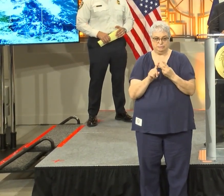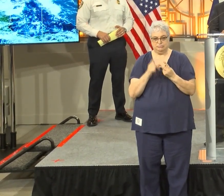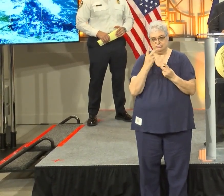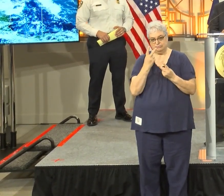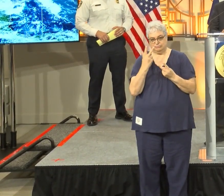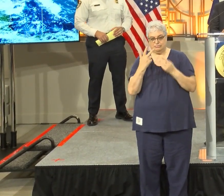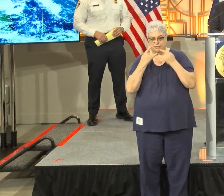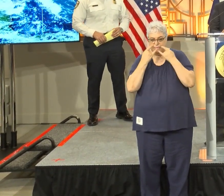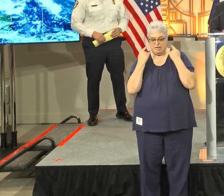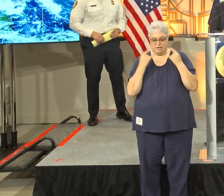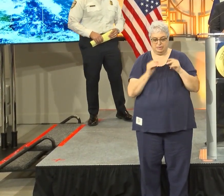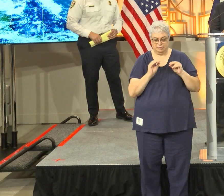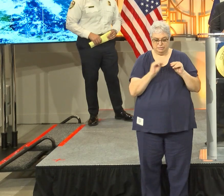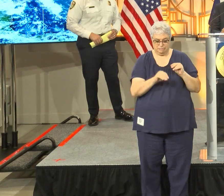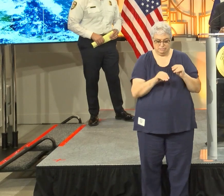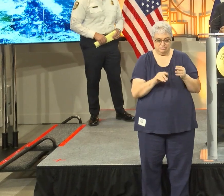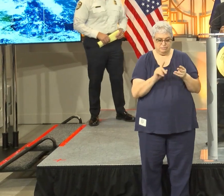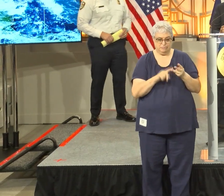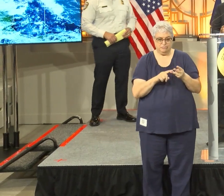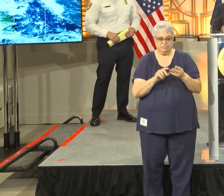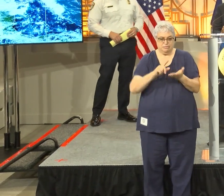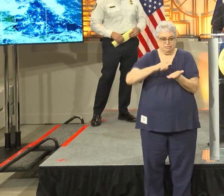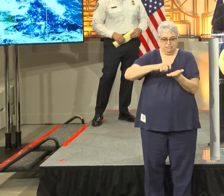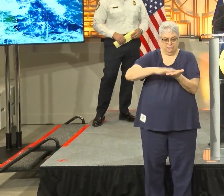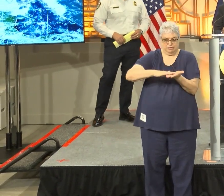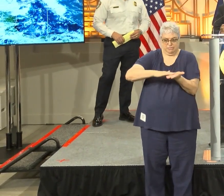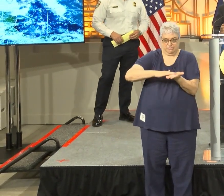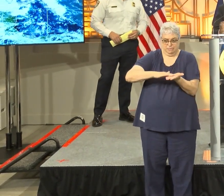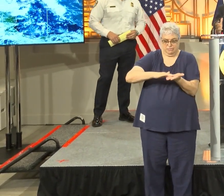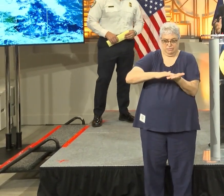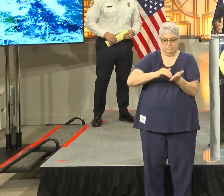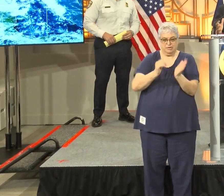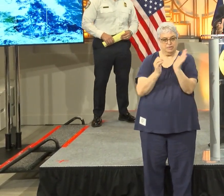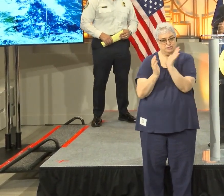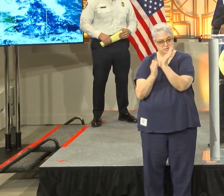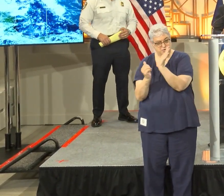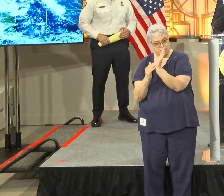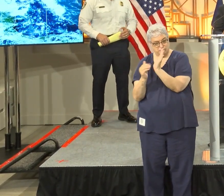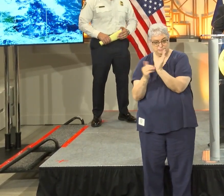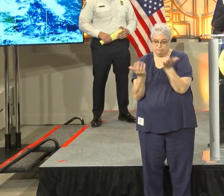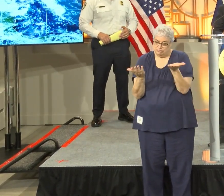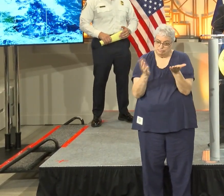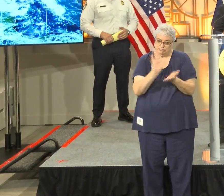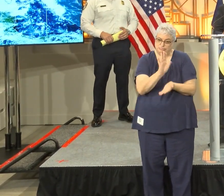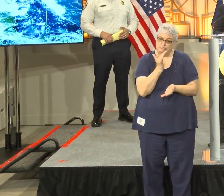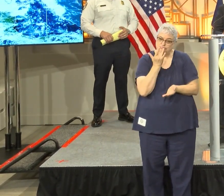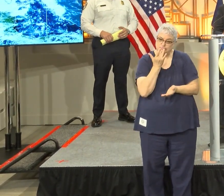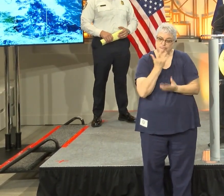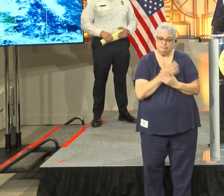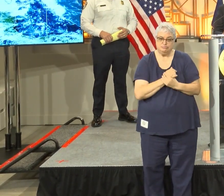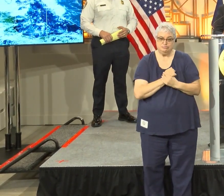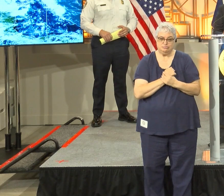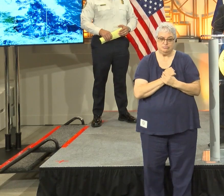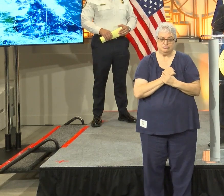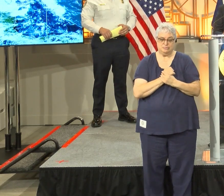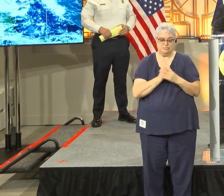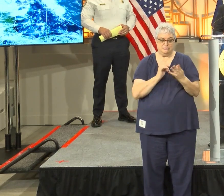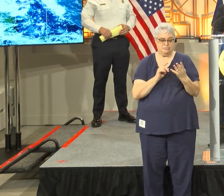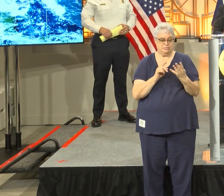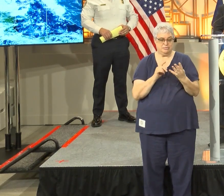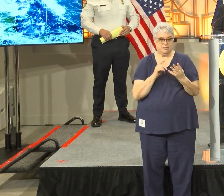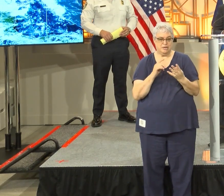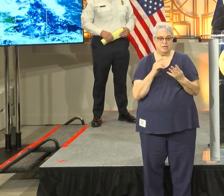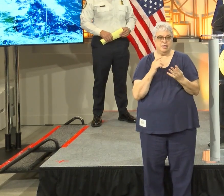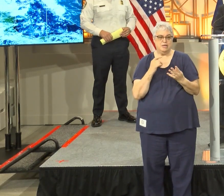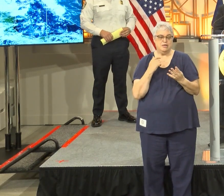2 or 3 in your mask, some sanitizer or soap, however you want to use it, do it.